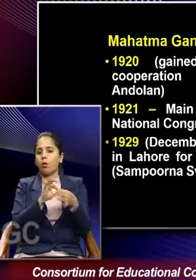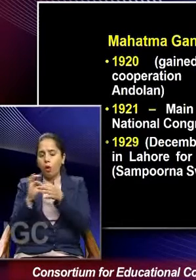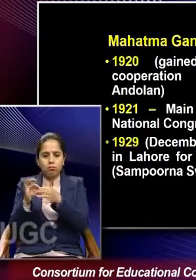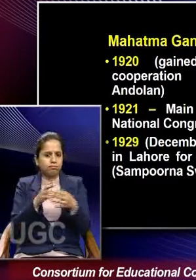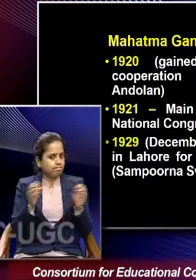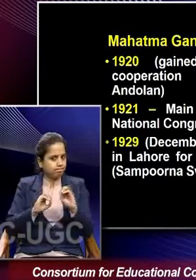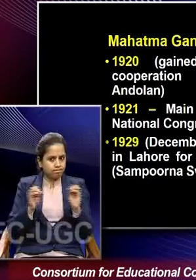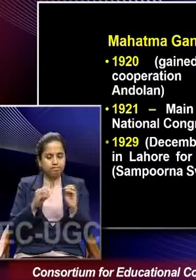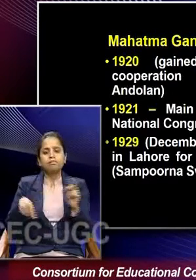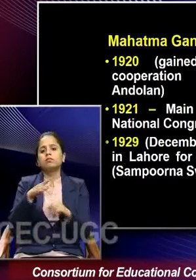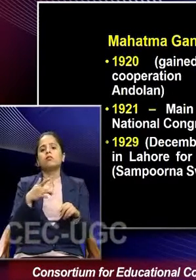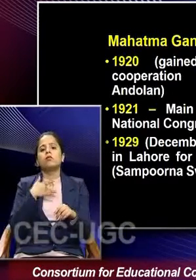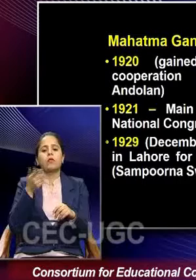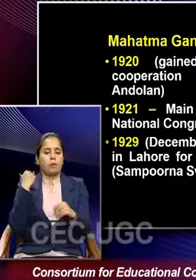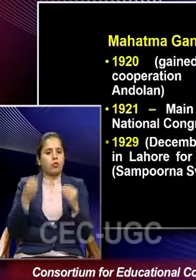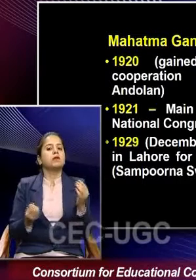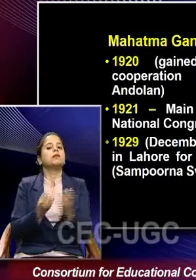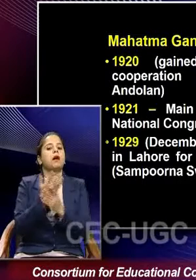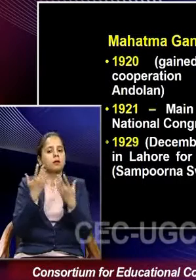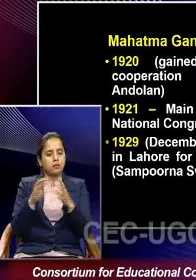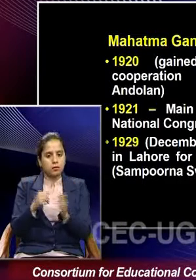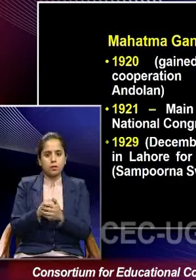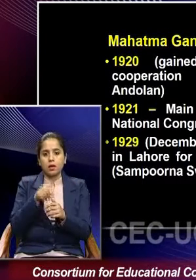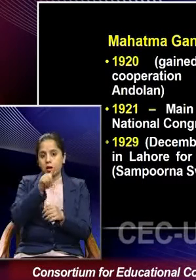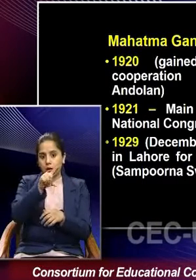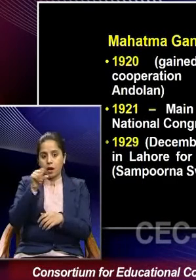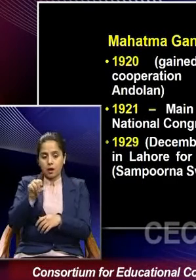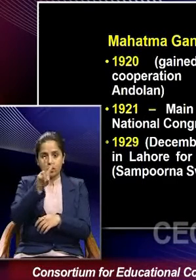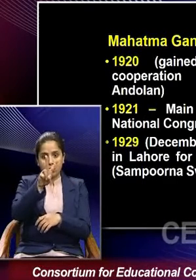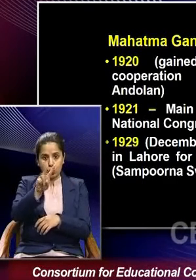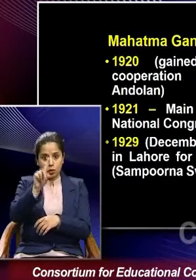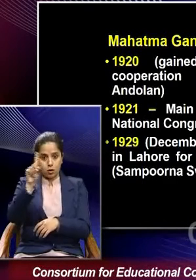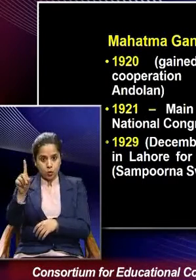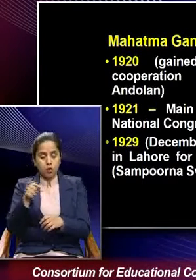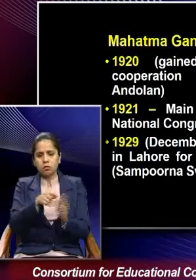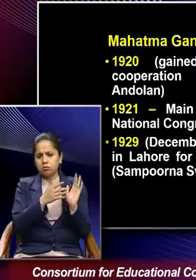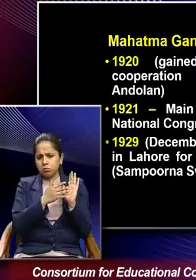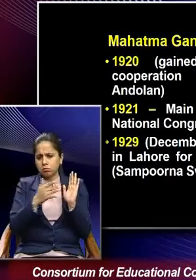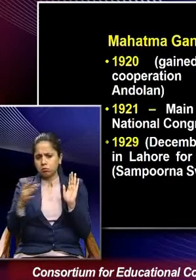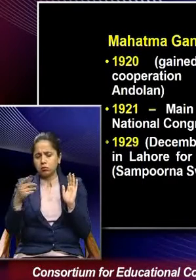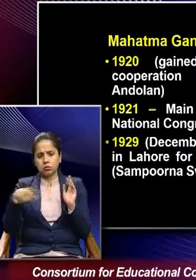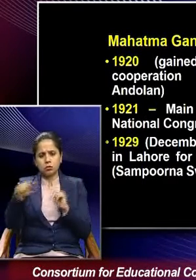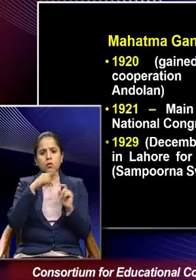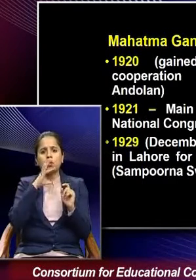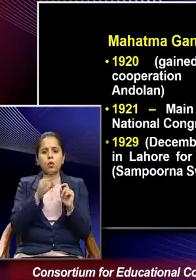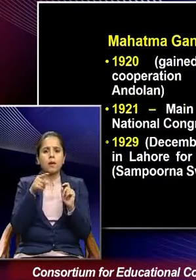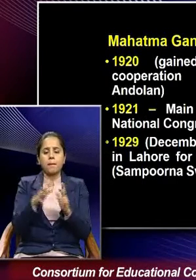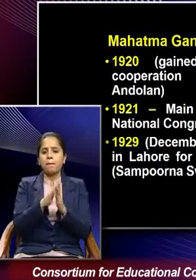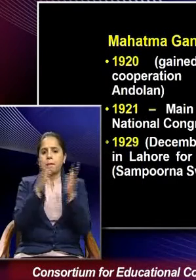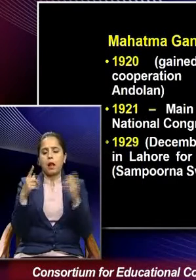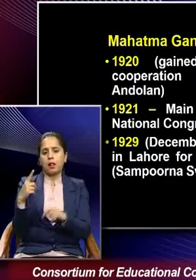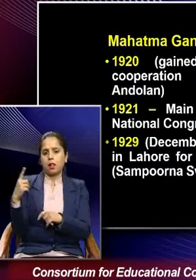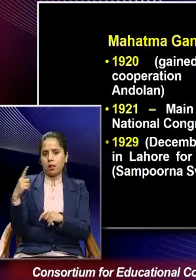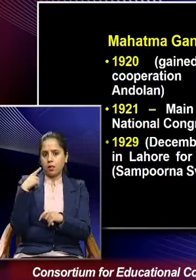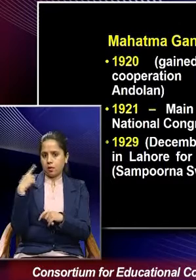movement was started, and from 1921 onwards he became one of the main